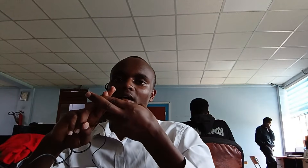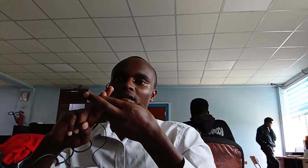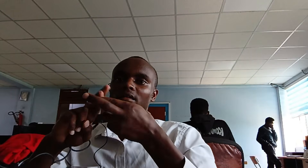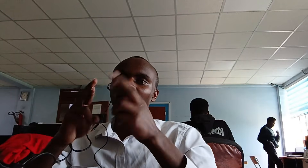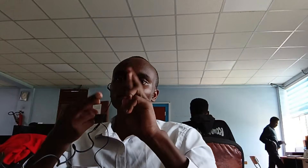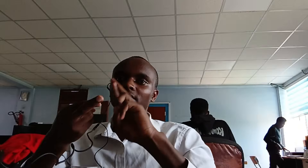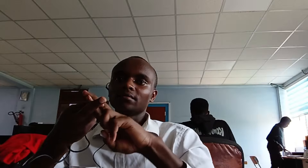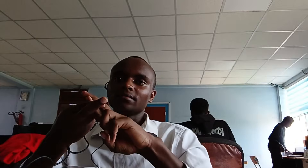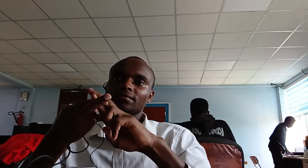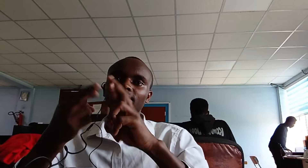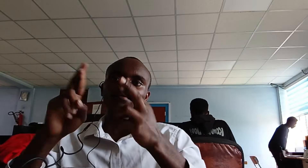Relate.